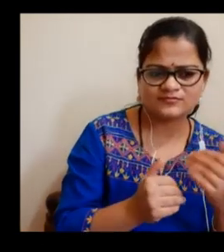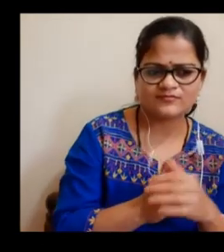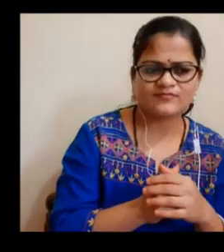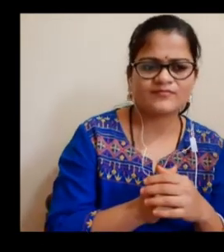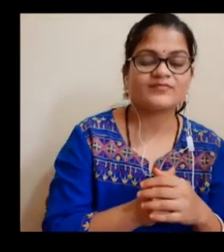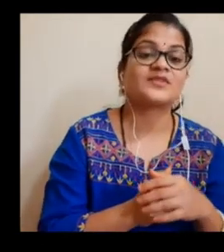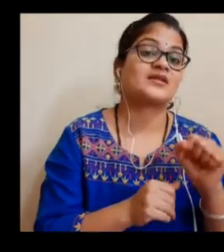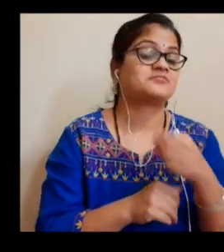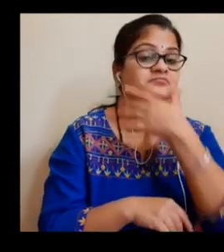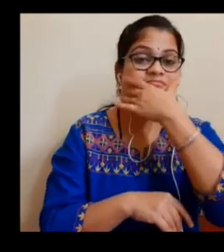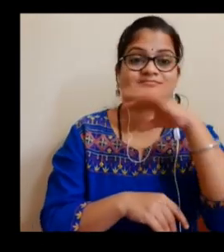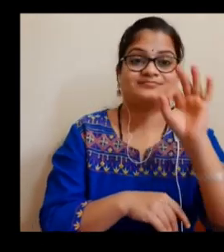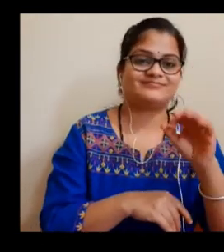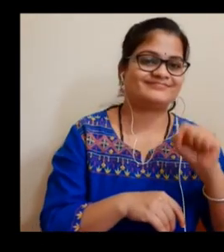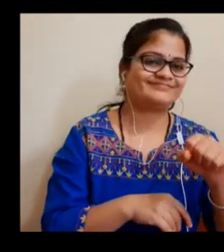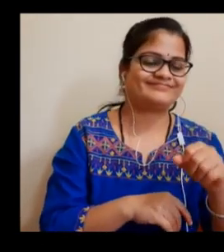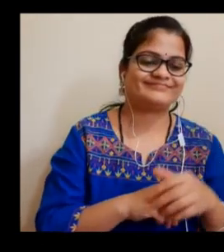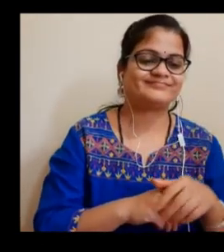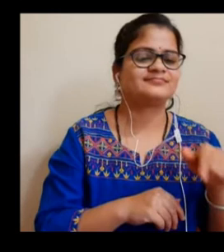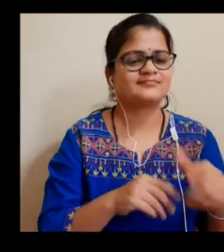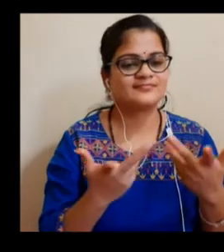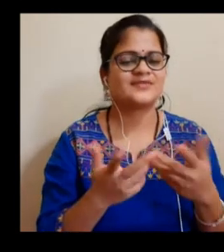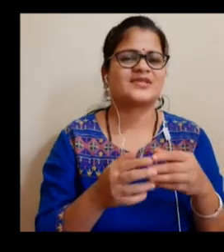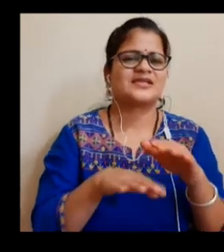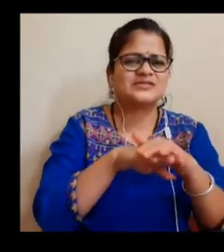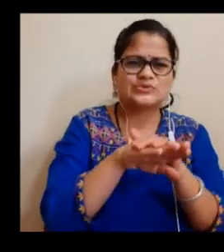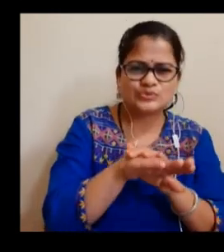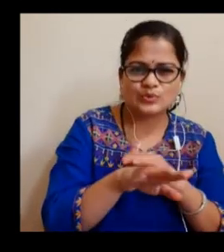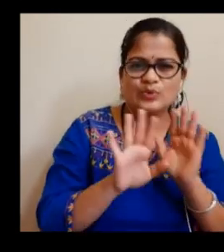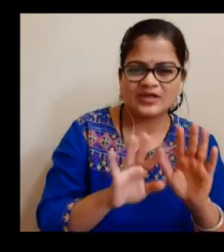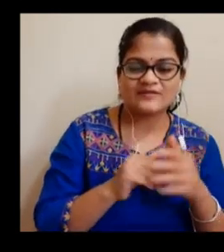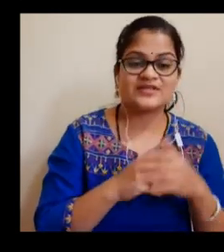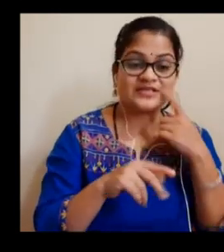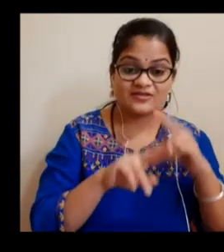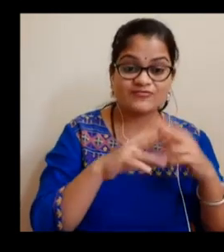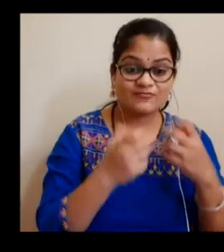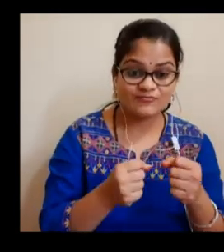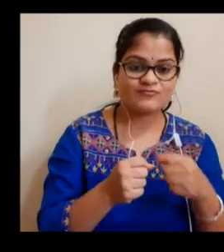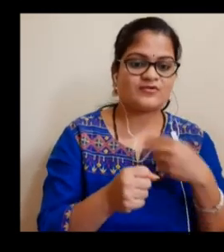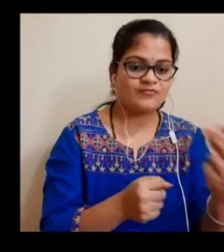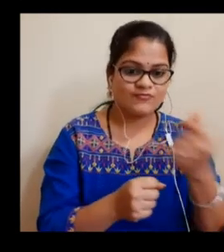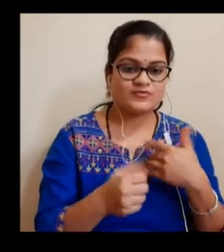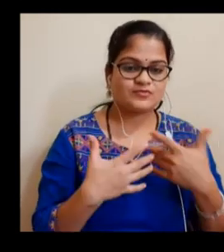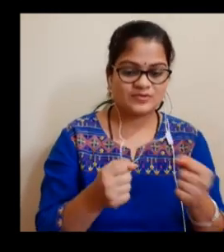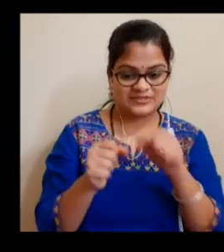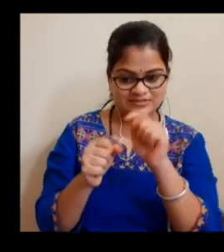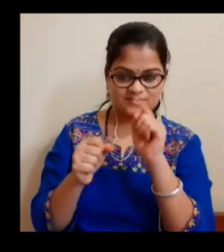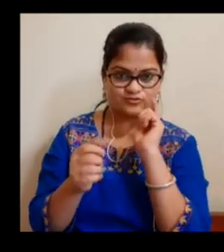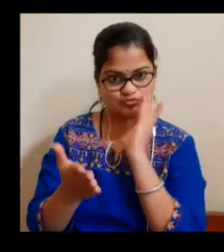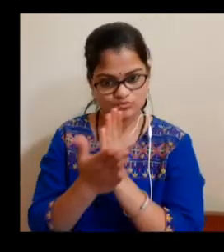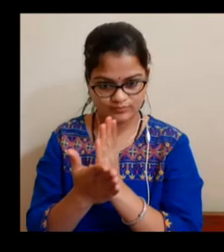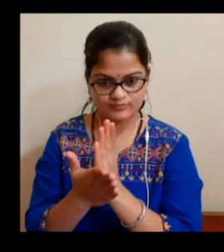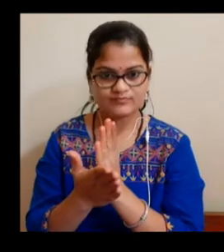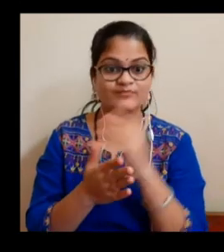Yes, Akila, that's nice. Yeah. Now what you can do is, maybe this is very slow. So if you want to make it Okay. faster, you pause